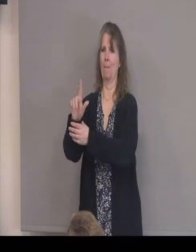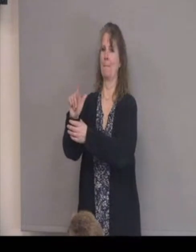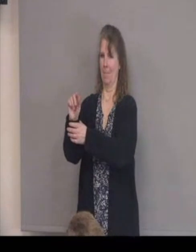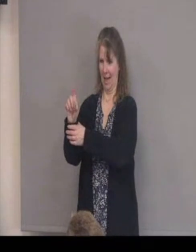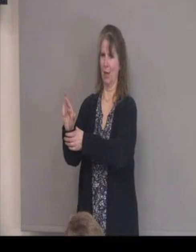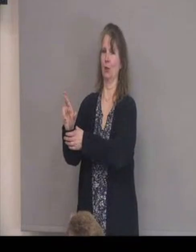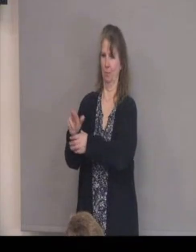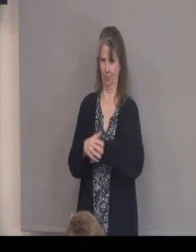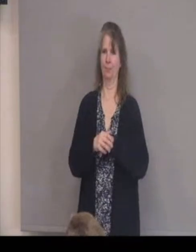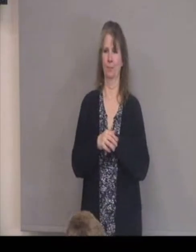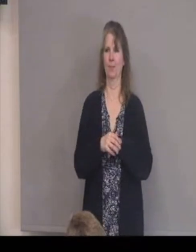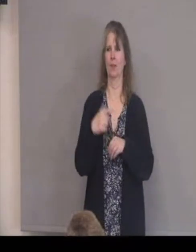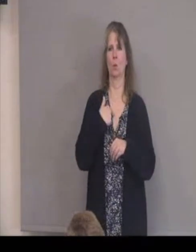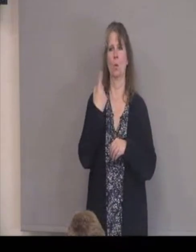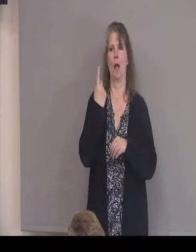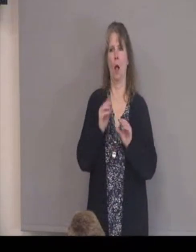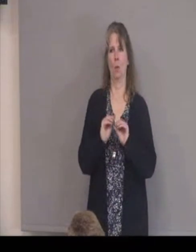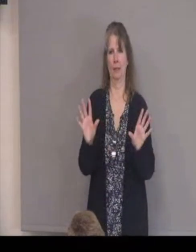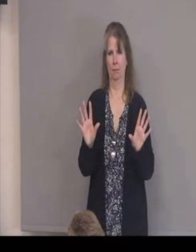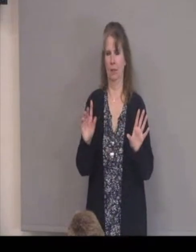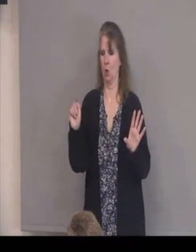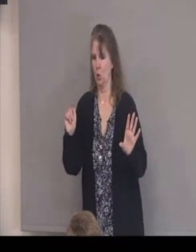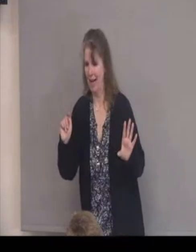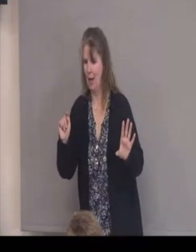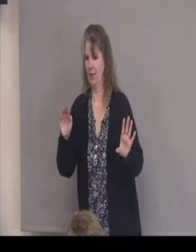urinary, yeah, bladder.